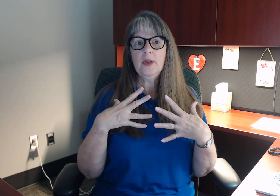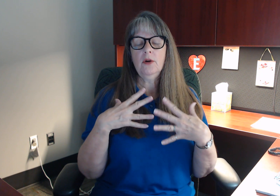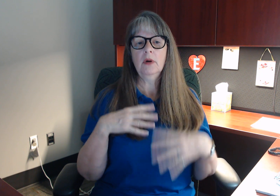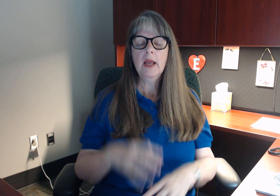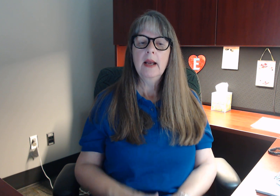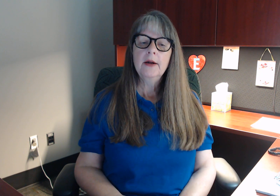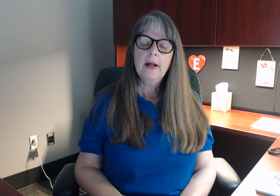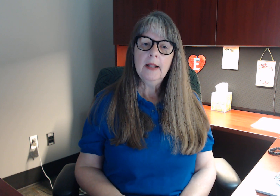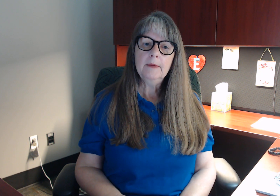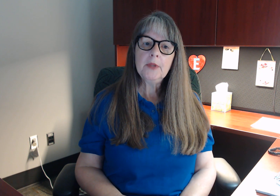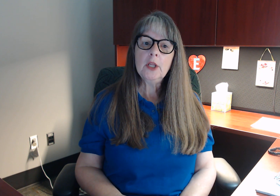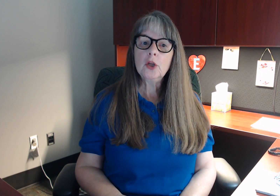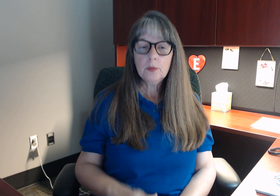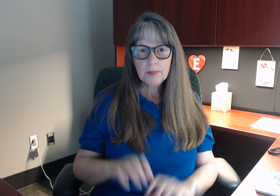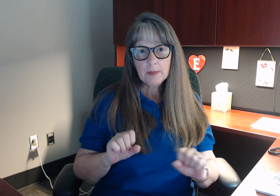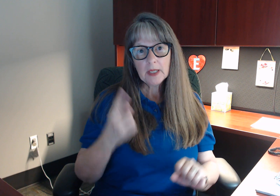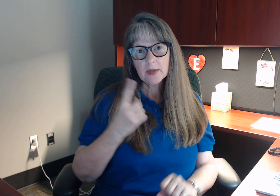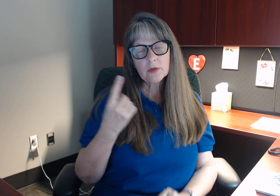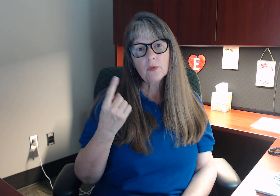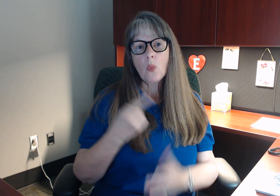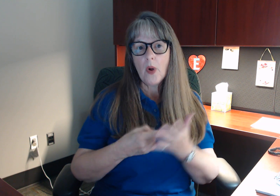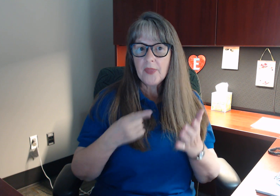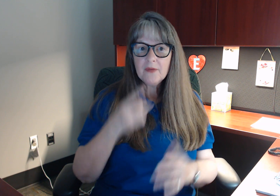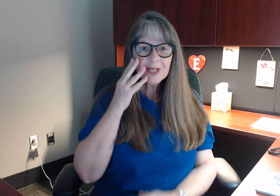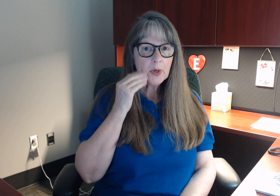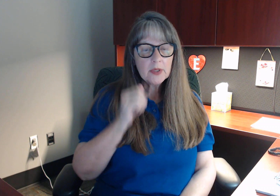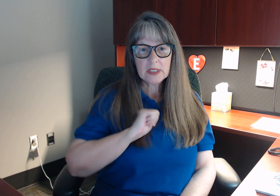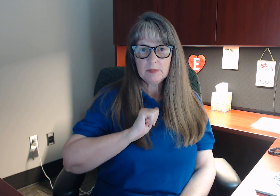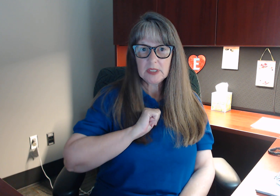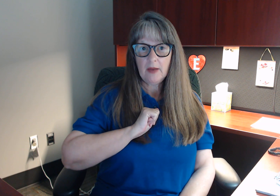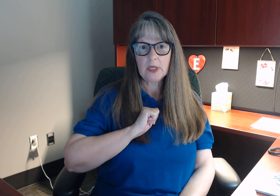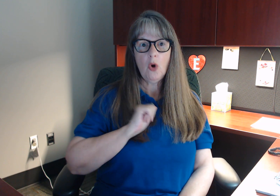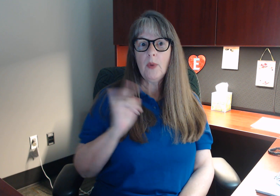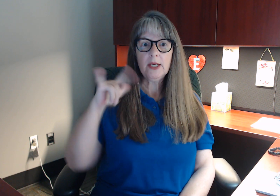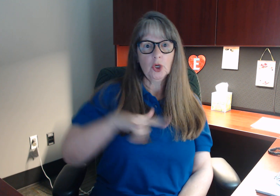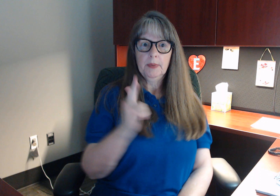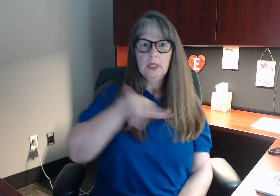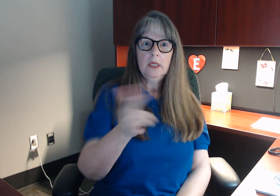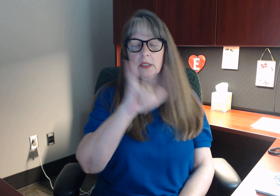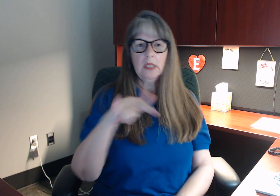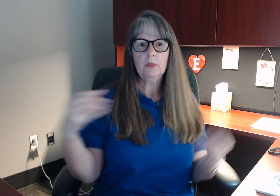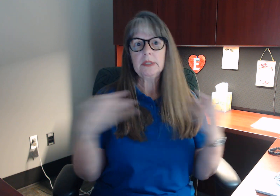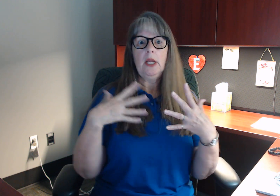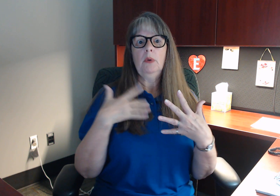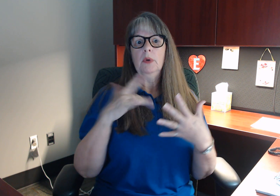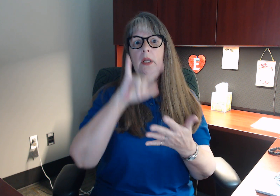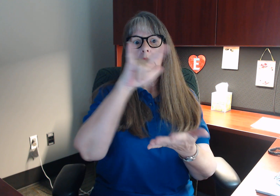fear. And it could be because of what they've experienced themselves. Like, oh, we had turbulence and I was scared we were going to